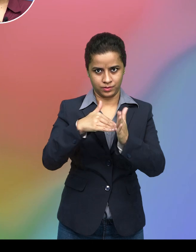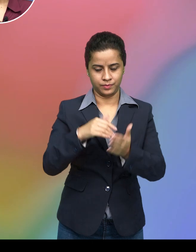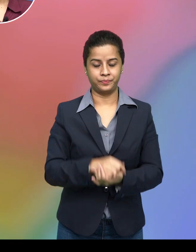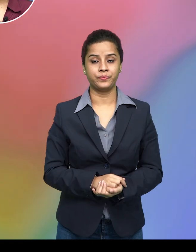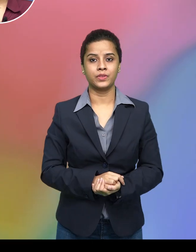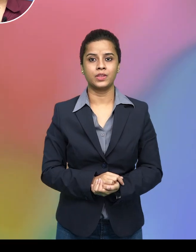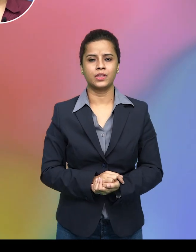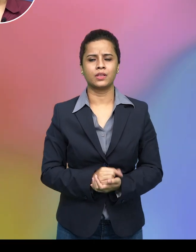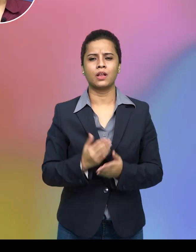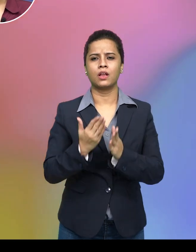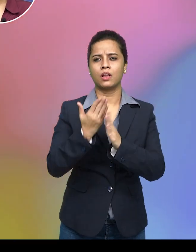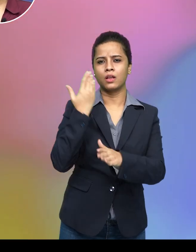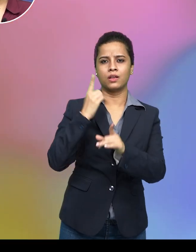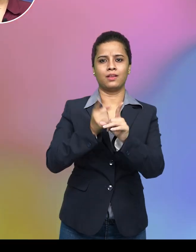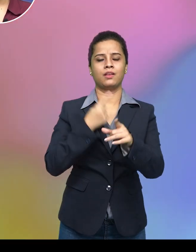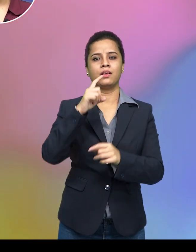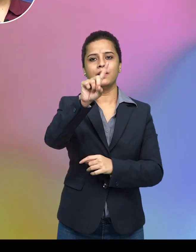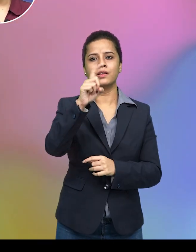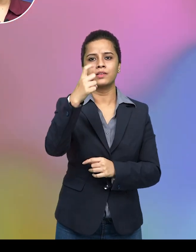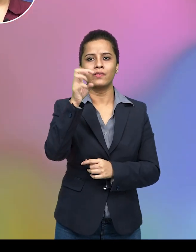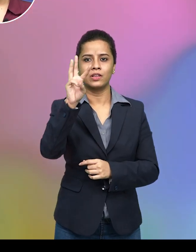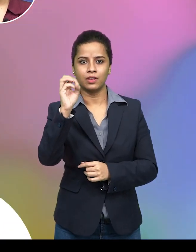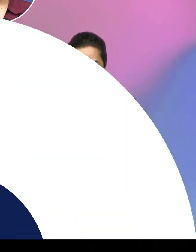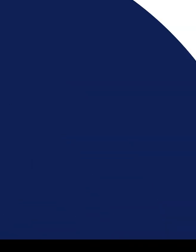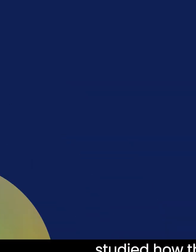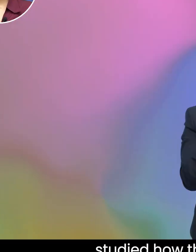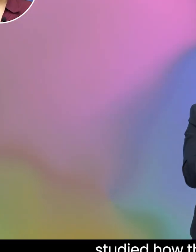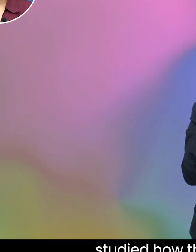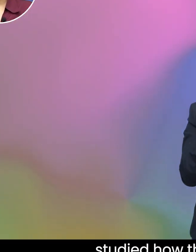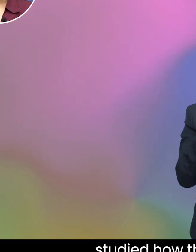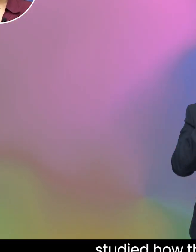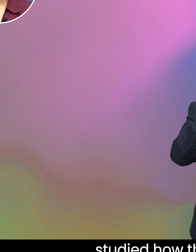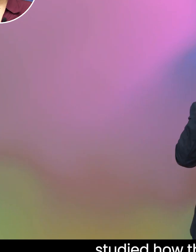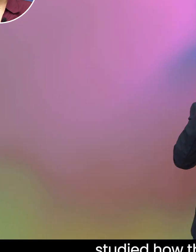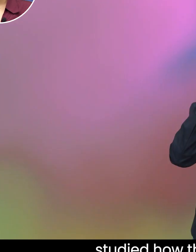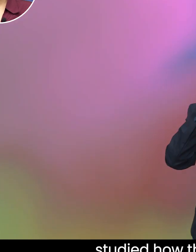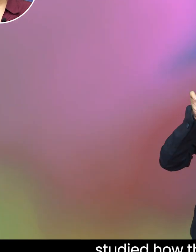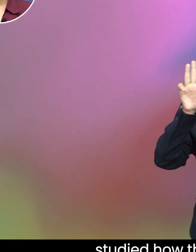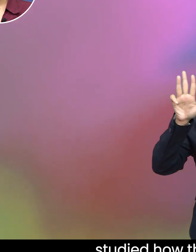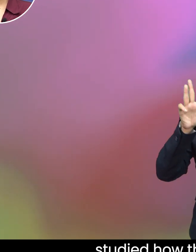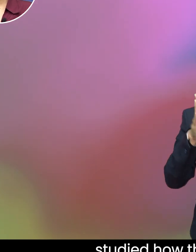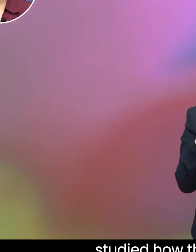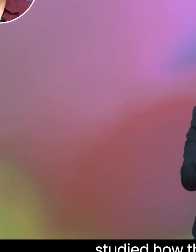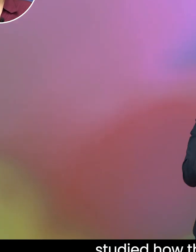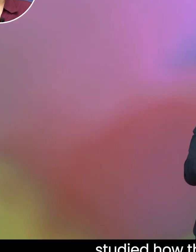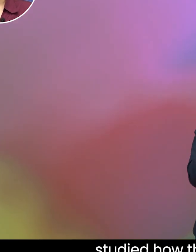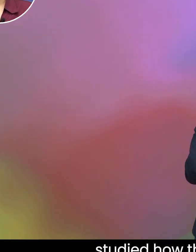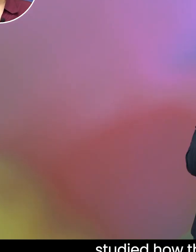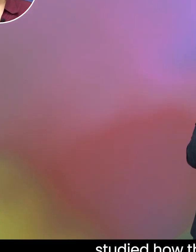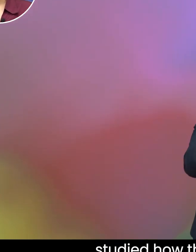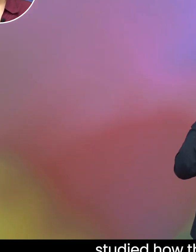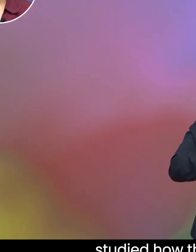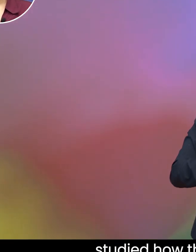in 1730 to 1799, studied how the plants produce